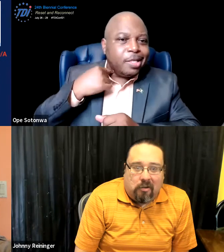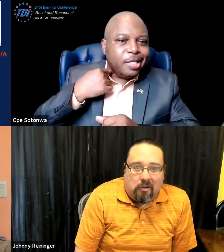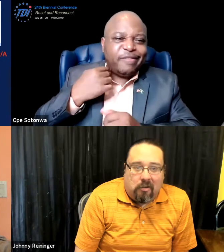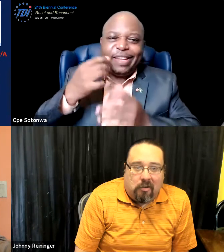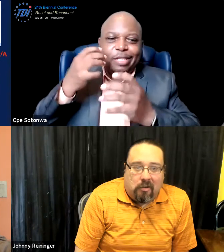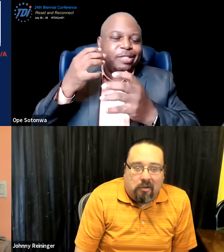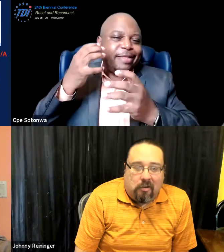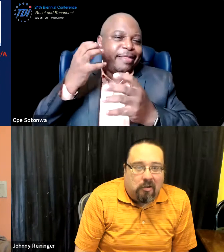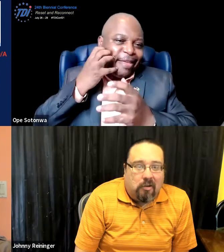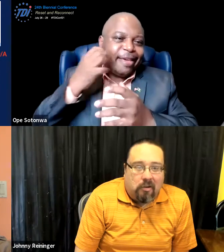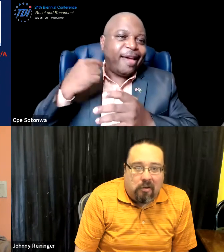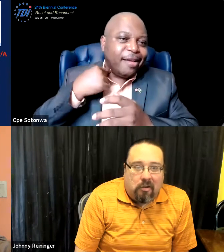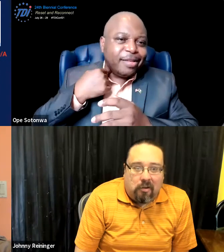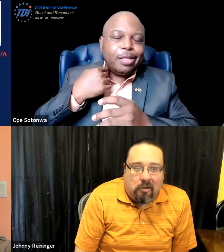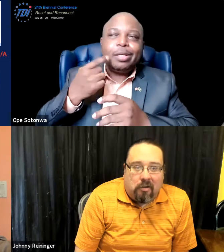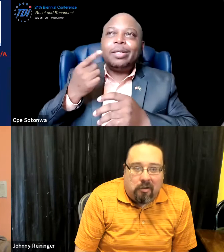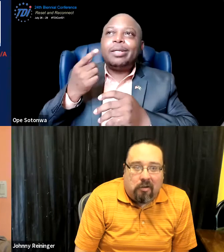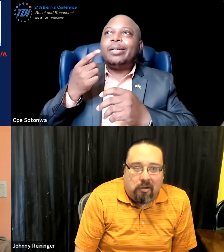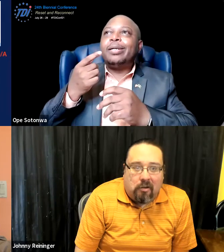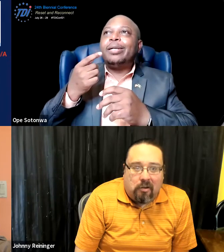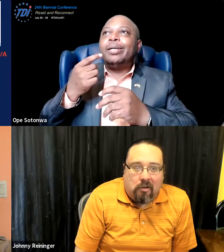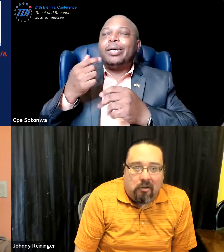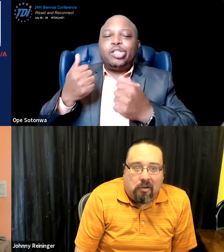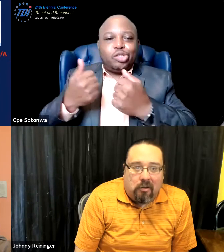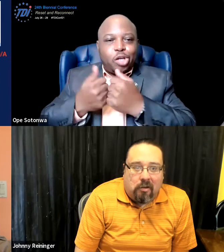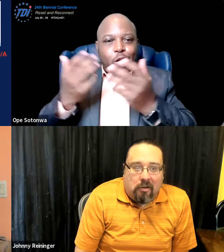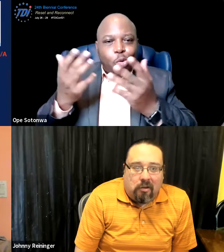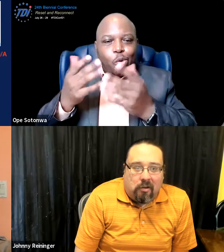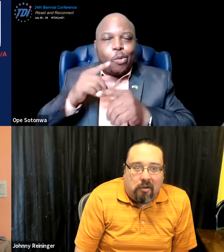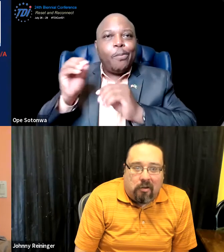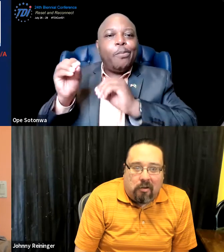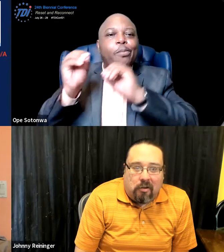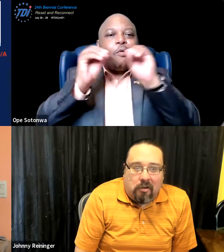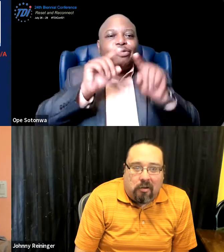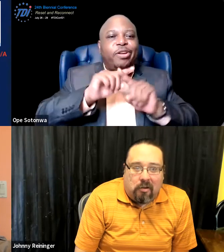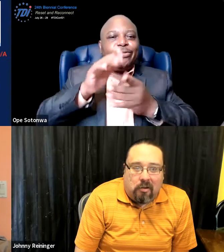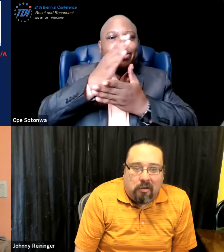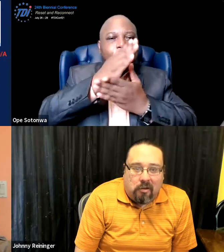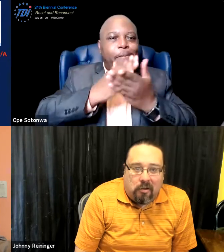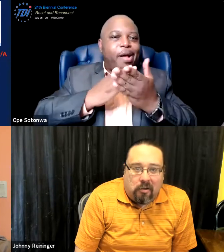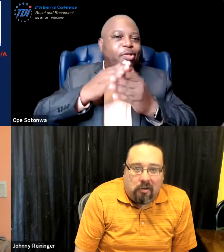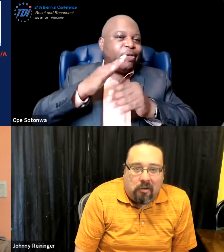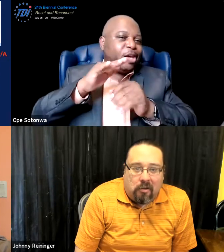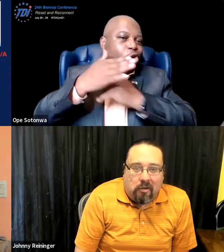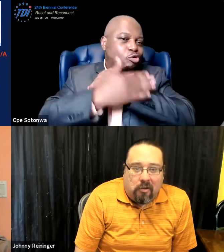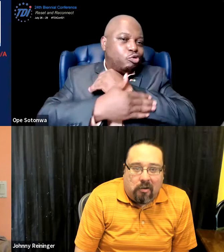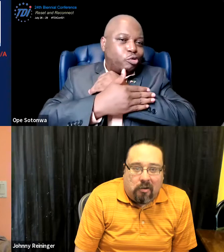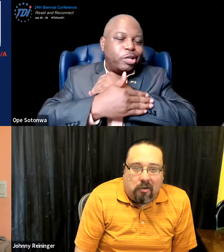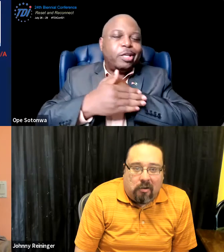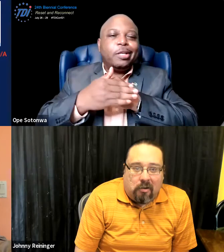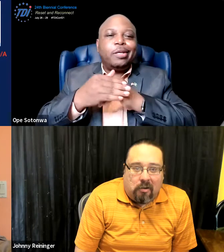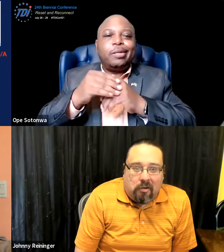I would speak for myself. Most people understood my accent. It's a thick accent. The challenges for me was